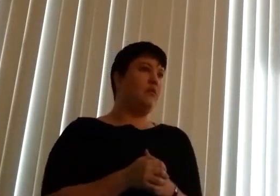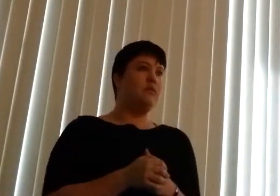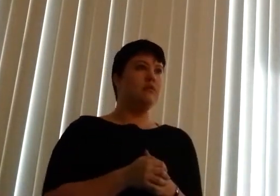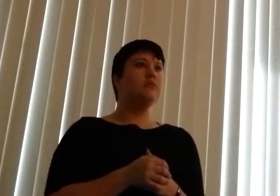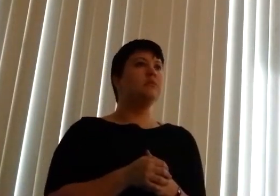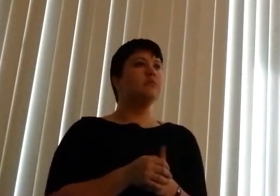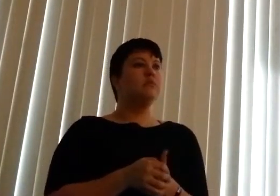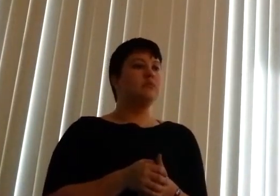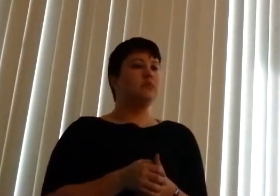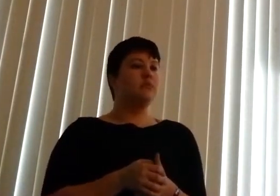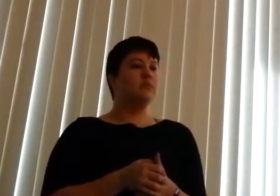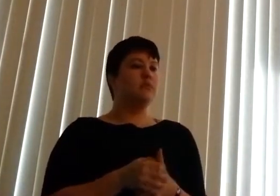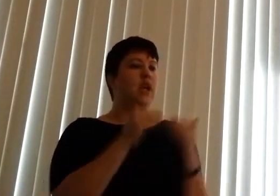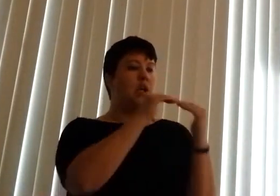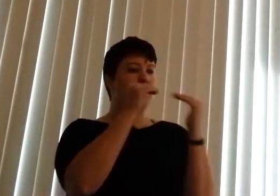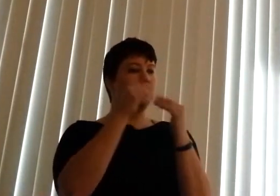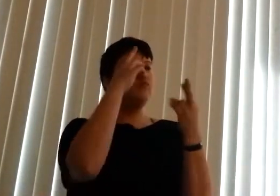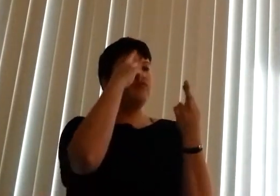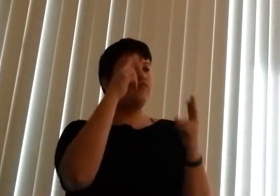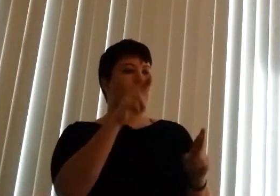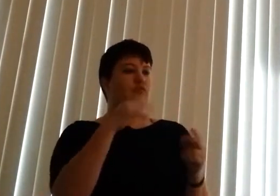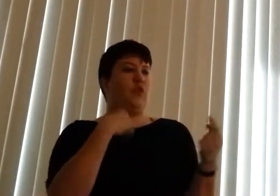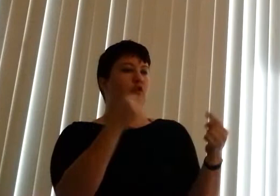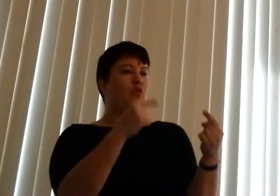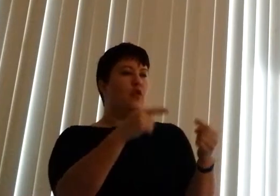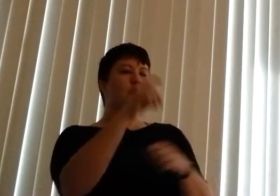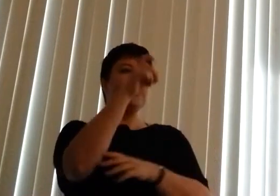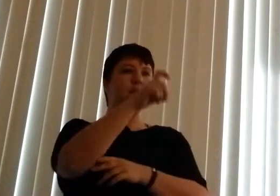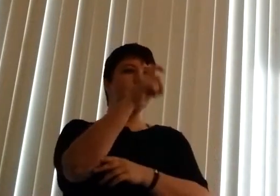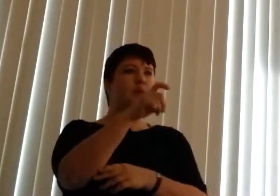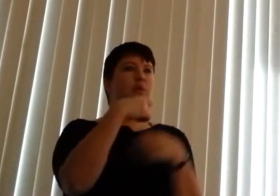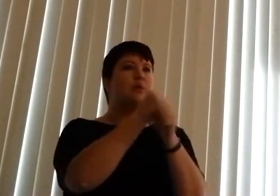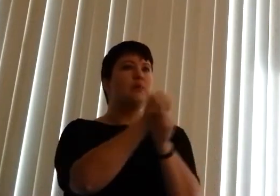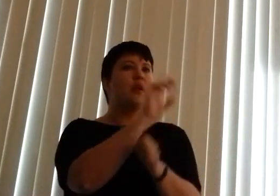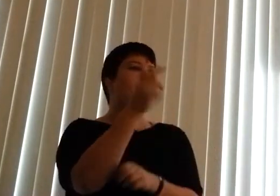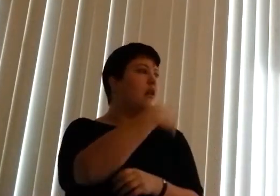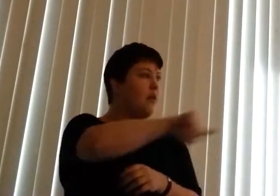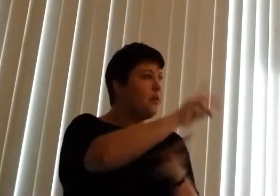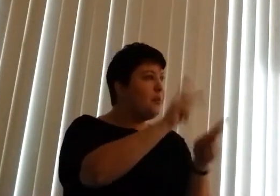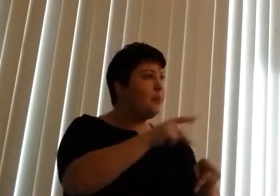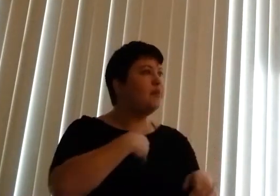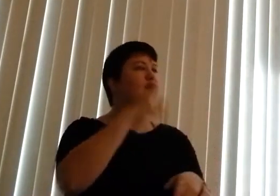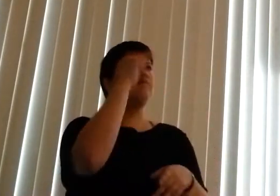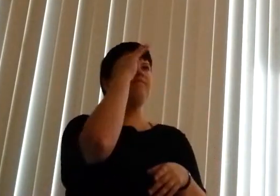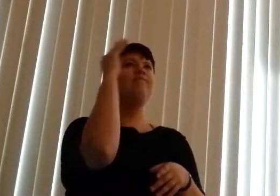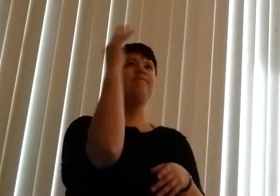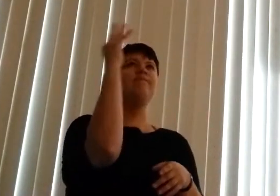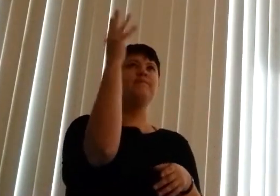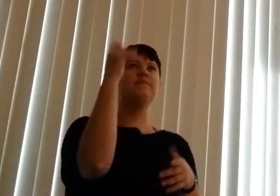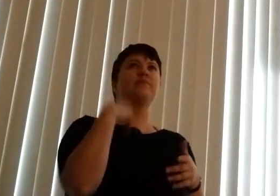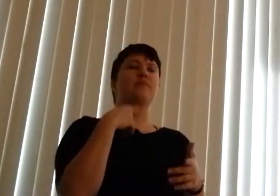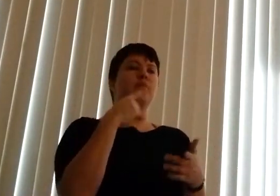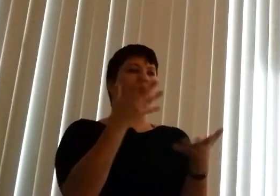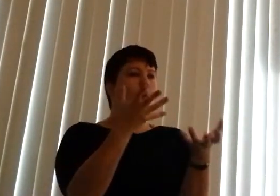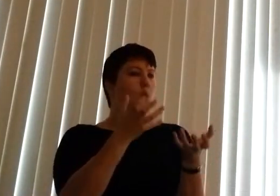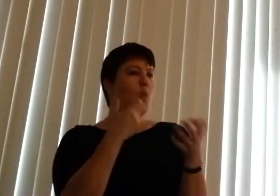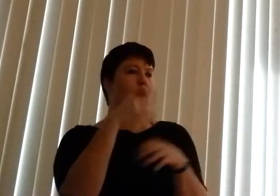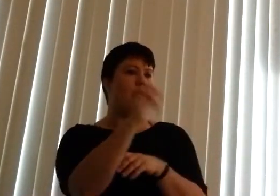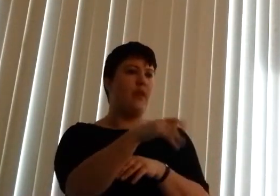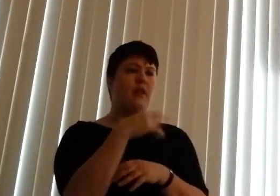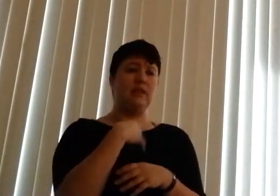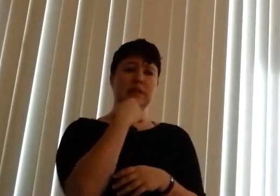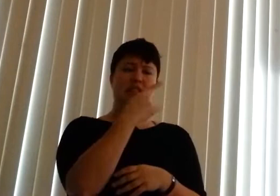So the equal respect argument is supposed to generate what people like me want. A way to say, no, it's